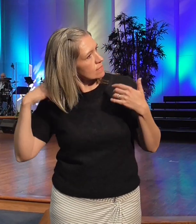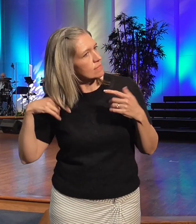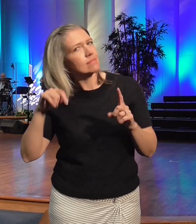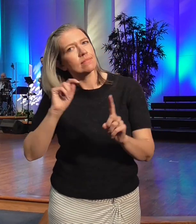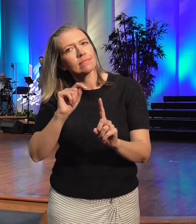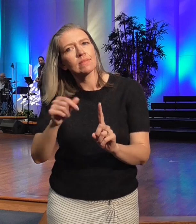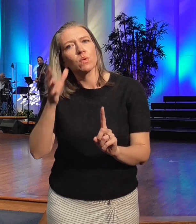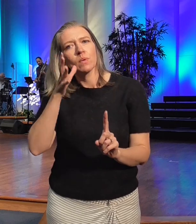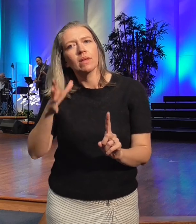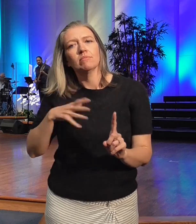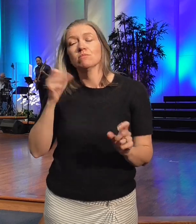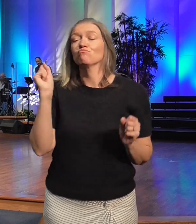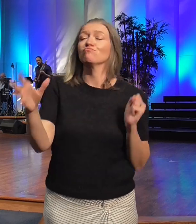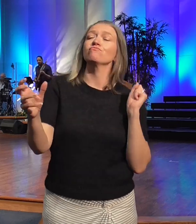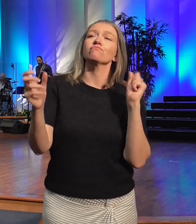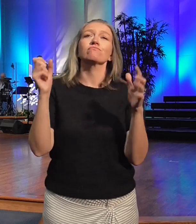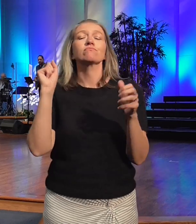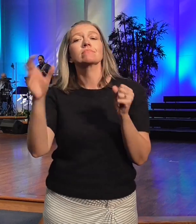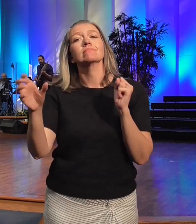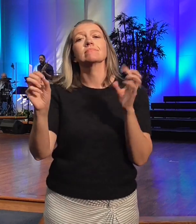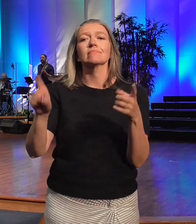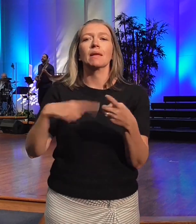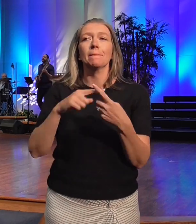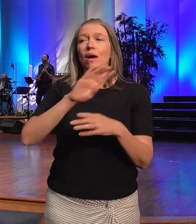She always sings about the night.